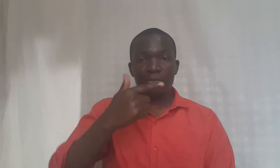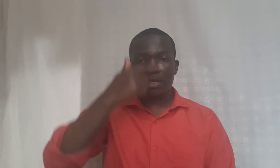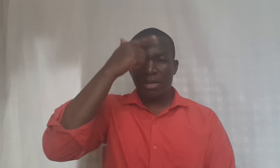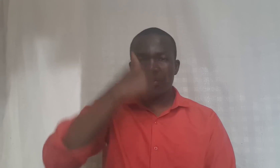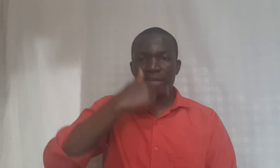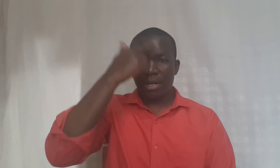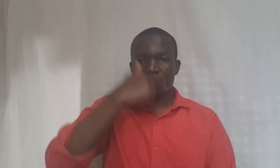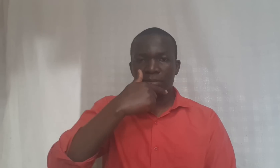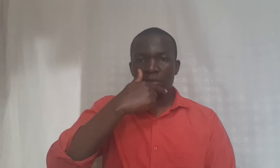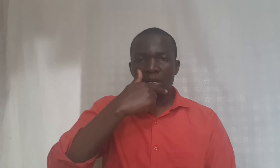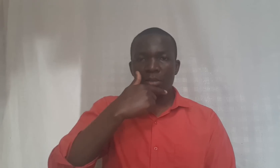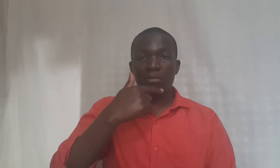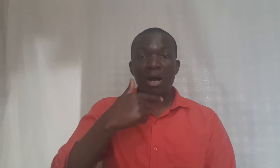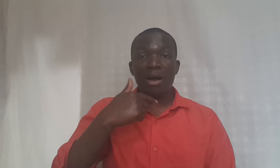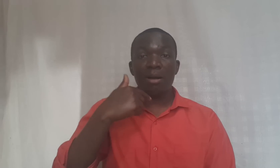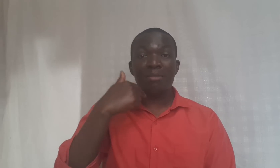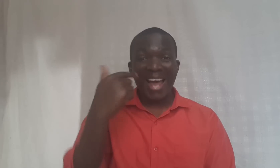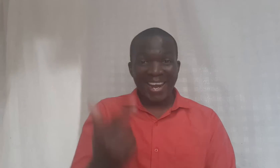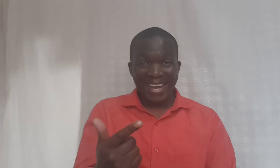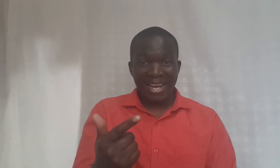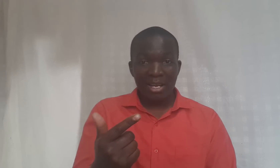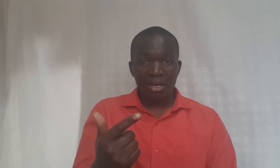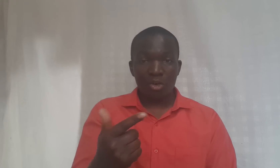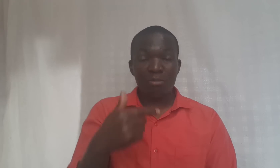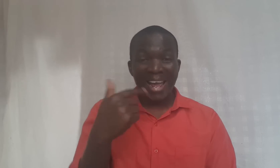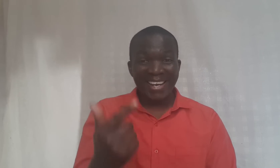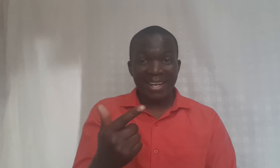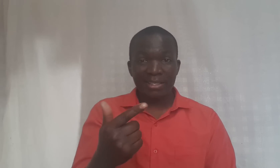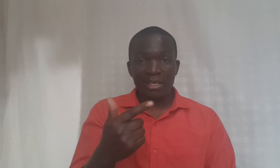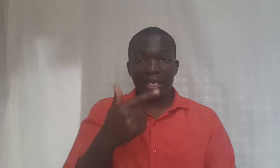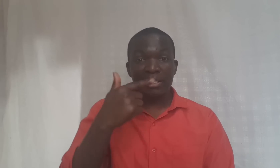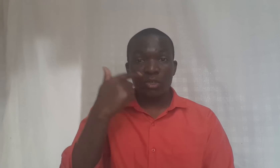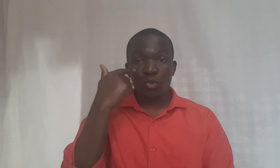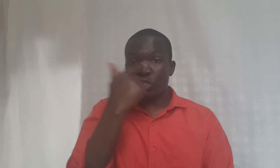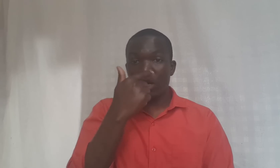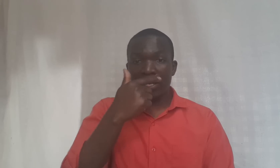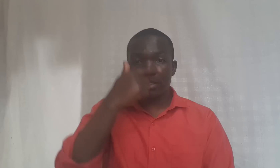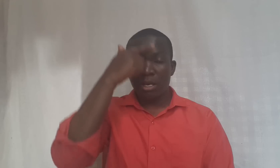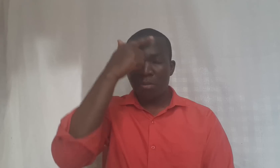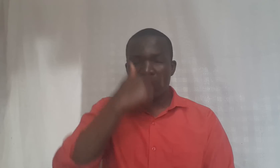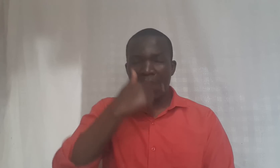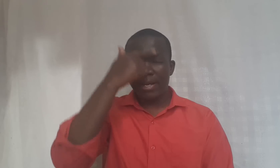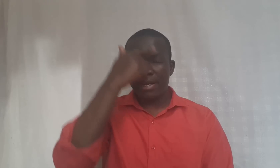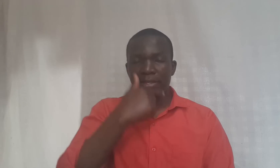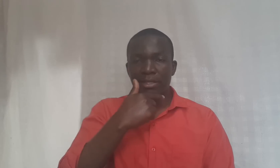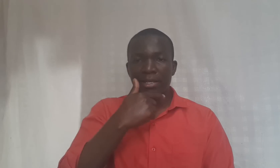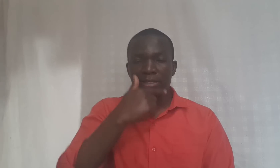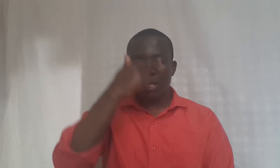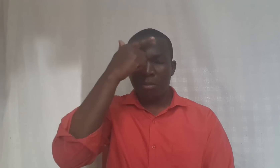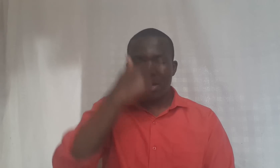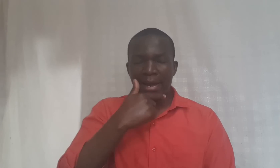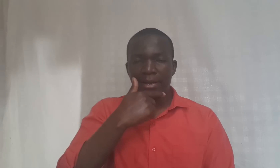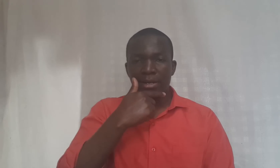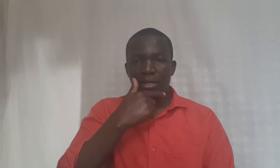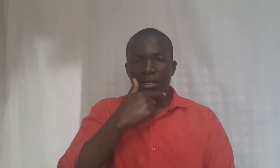times. Thika. Remember, blind or blindness is you close your eyes. Blindness, like this. Blind.